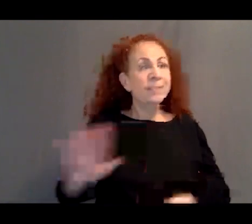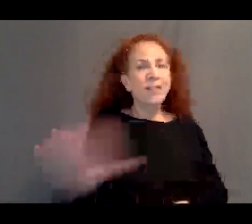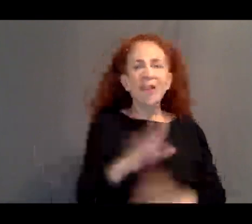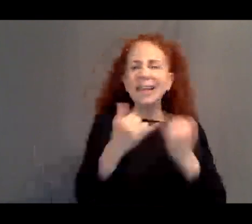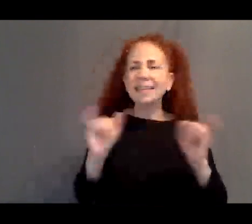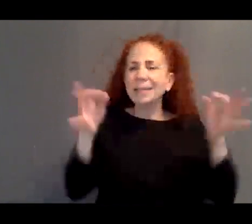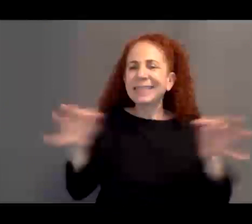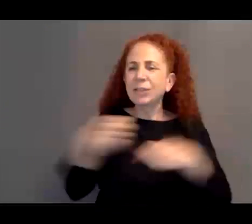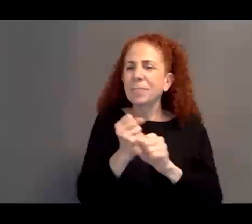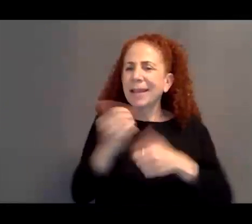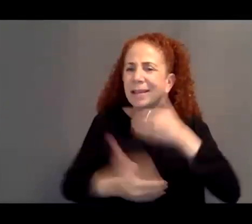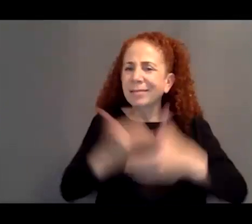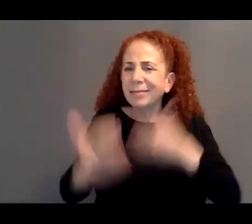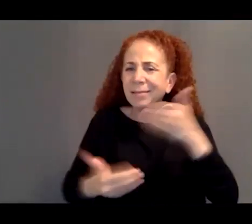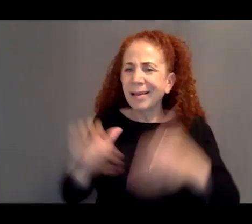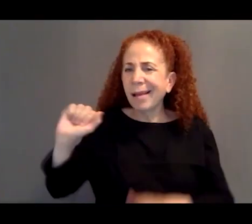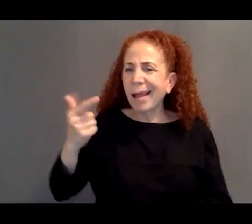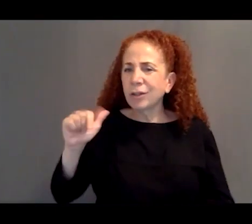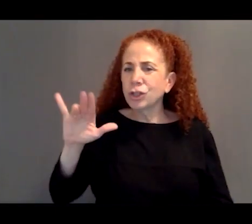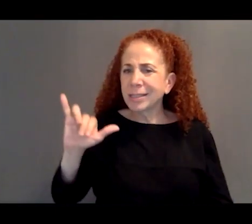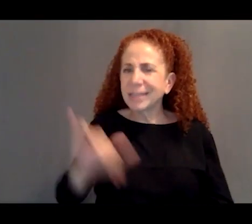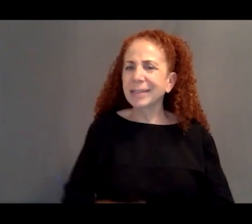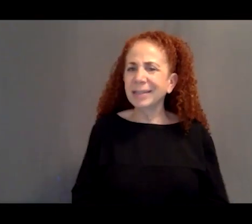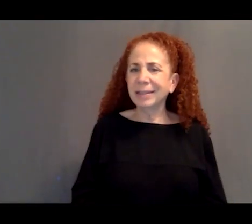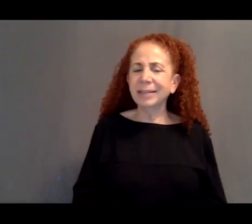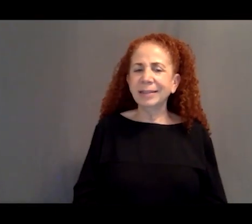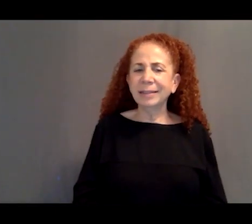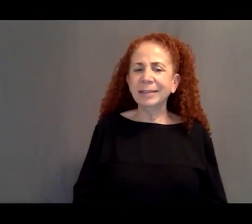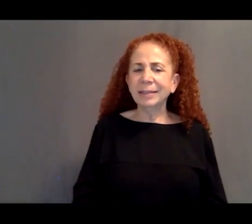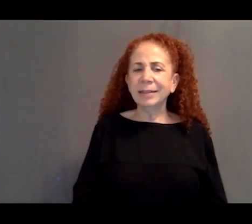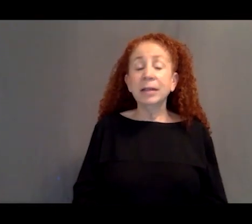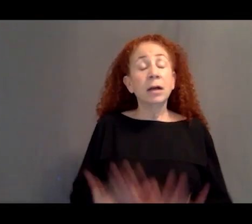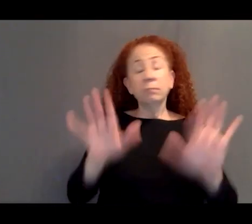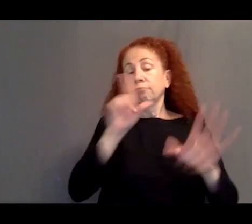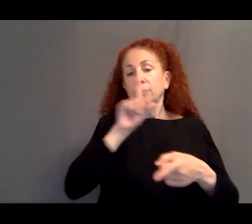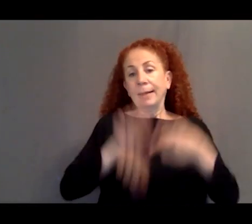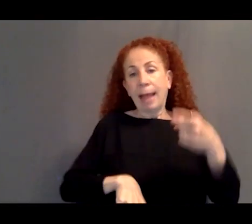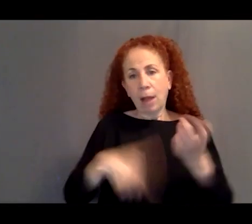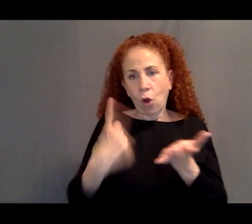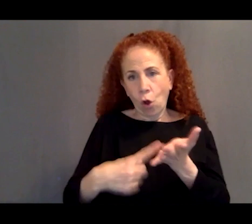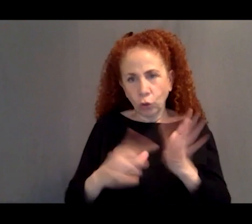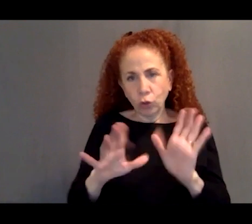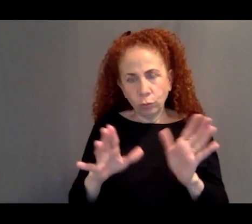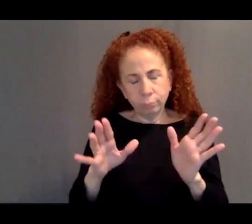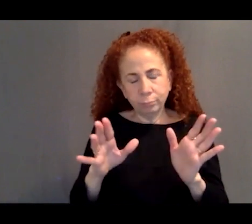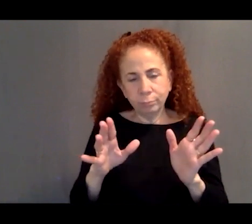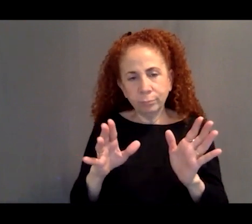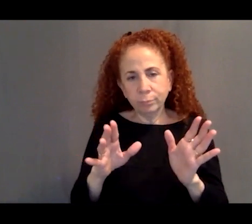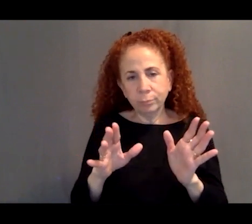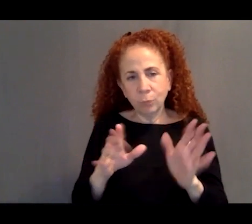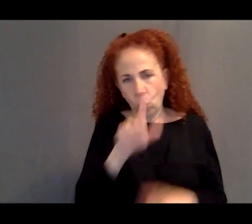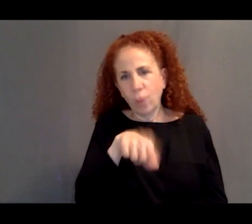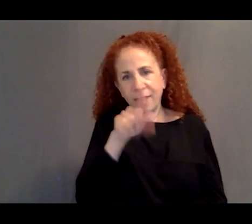right? Full stop. I think that it's very, very difficult to argue with